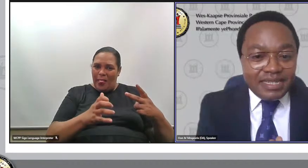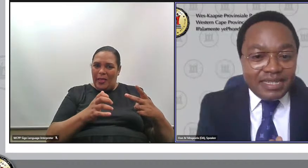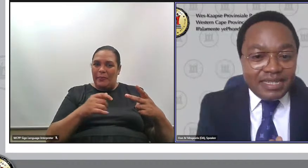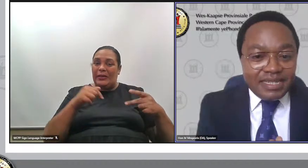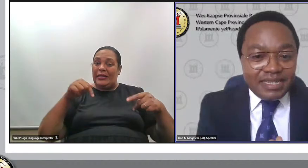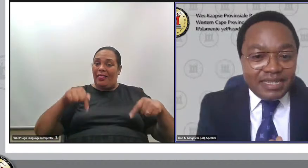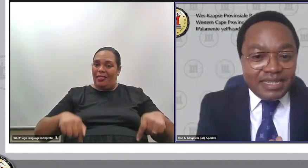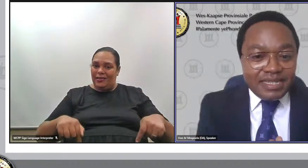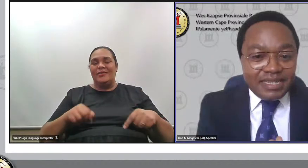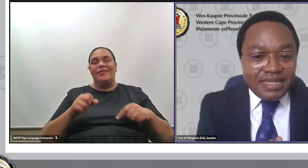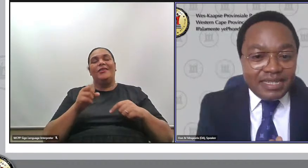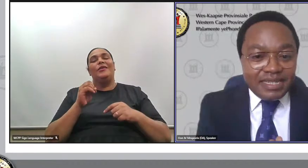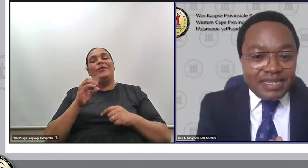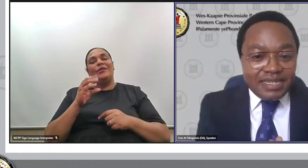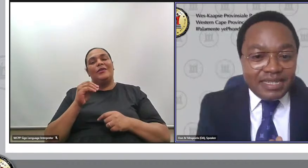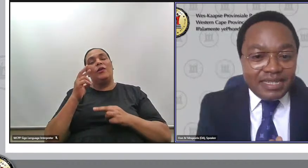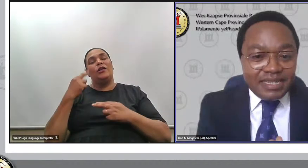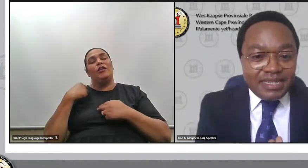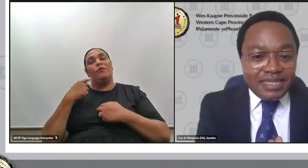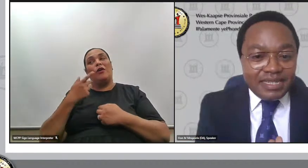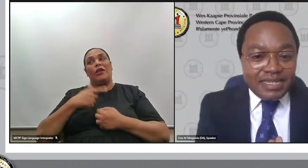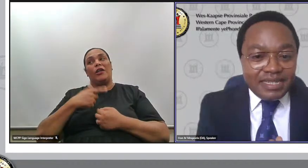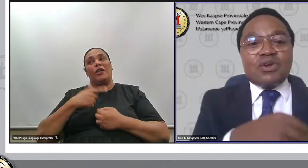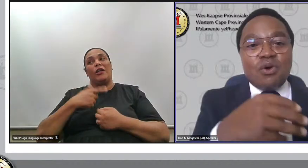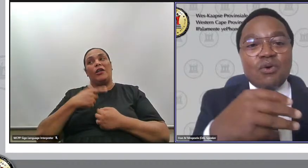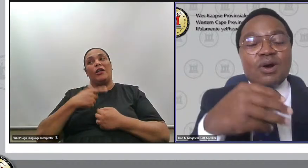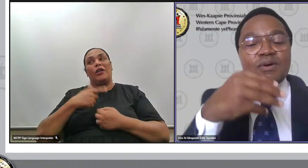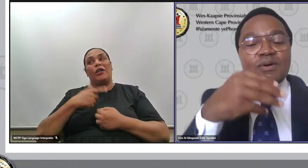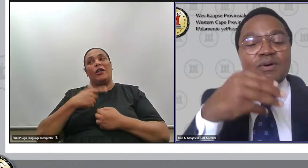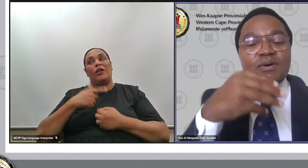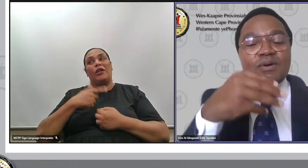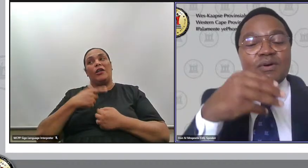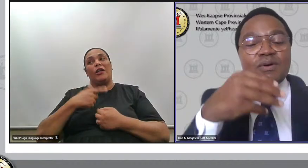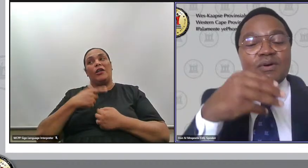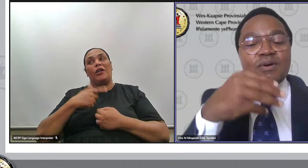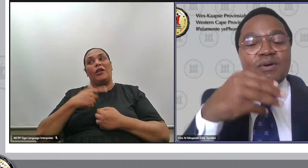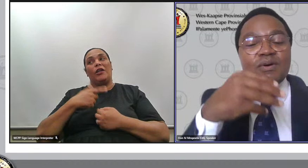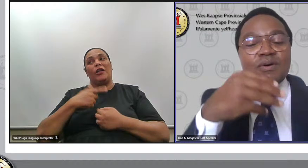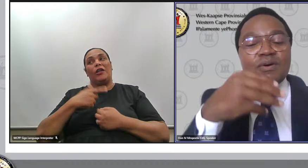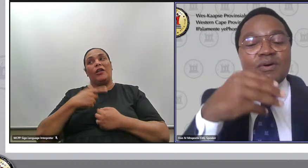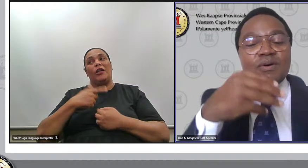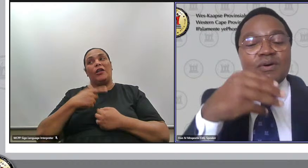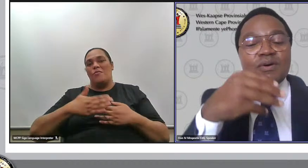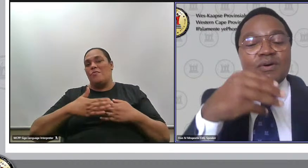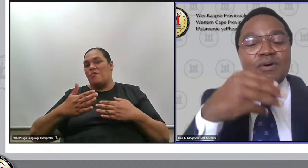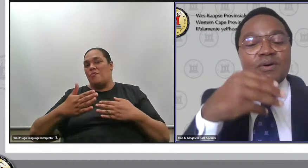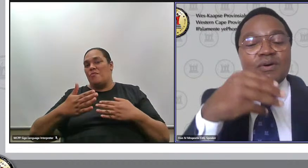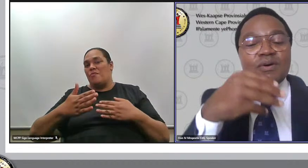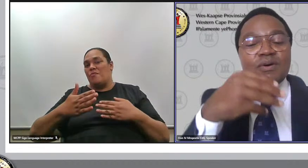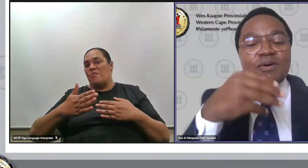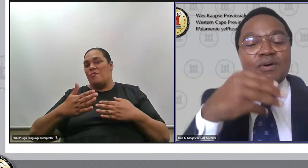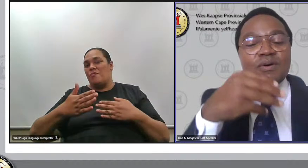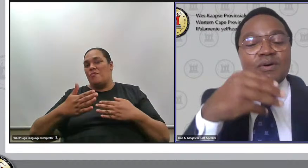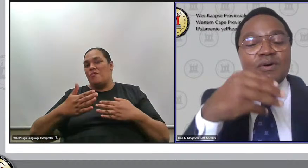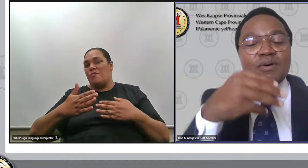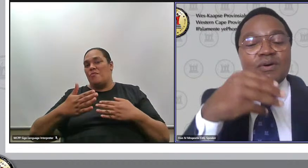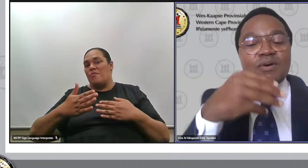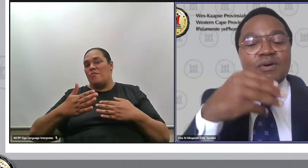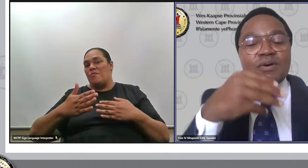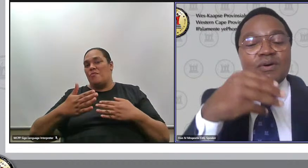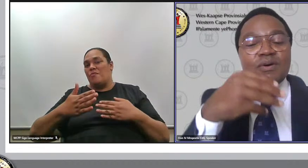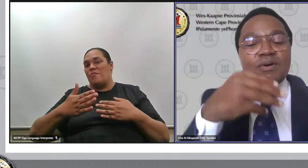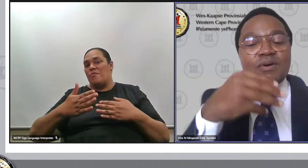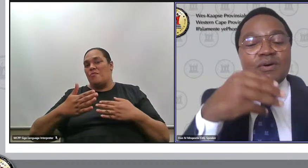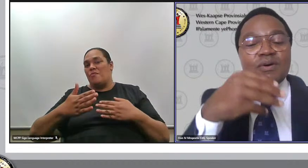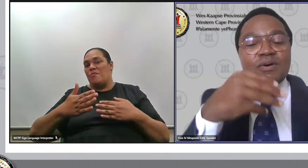one. But our responsibility must go over and above people even questioning whether